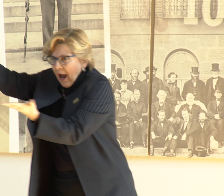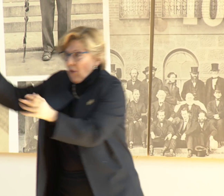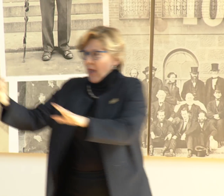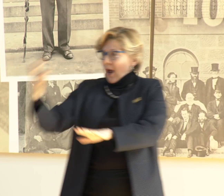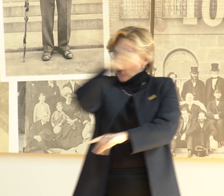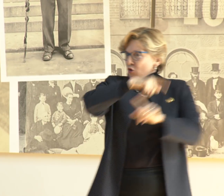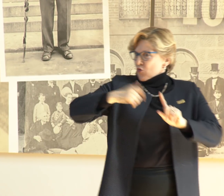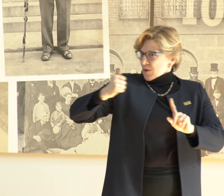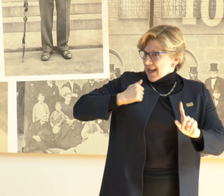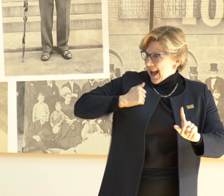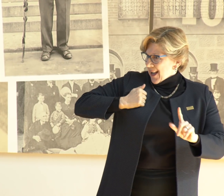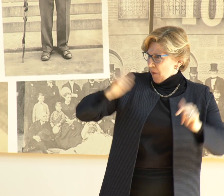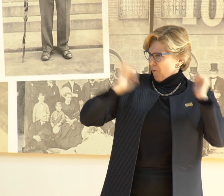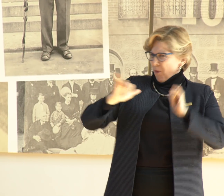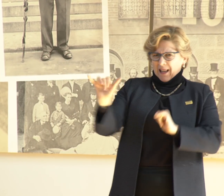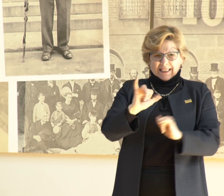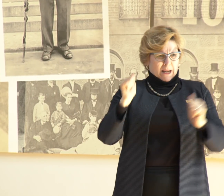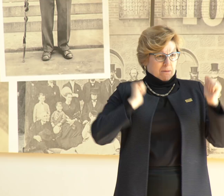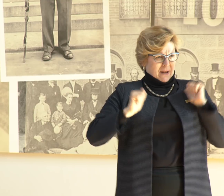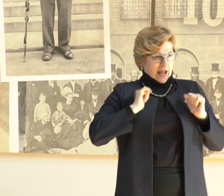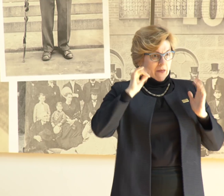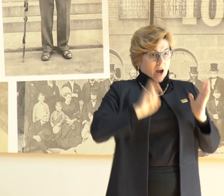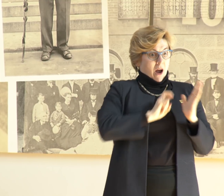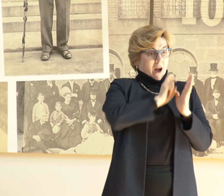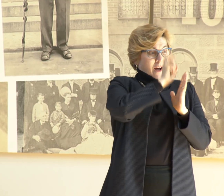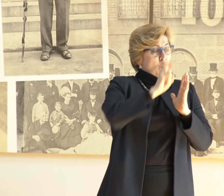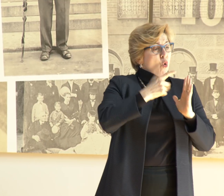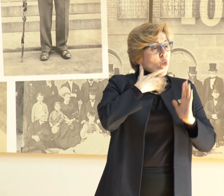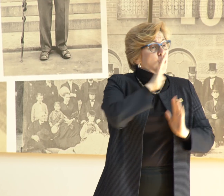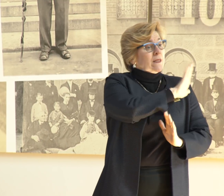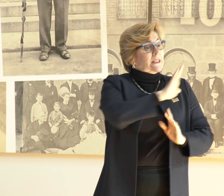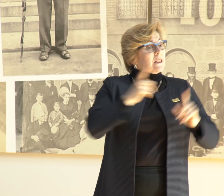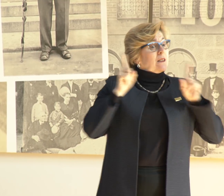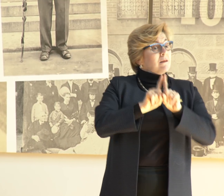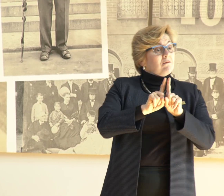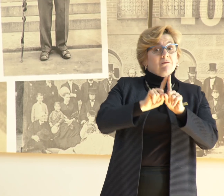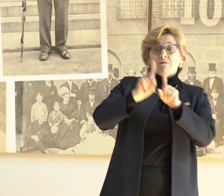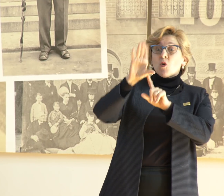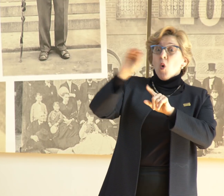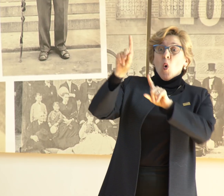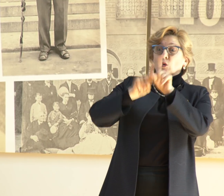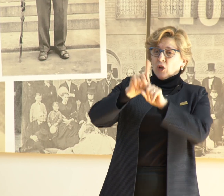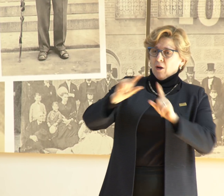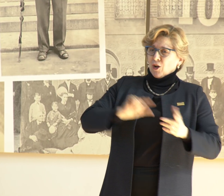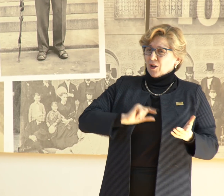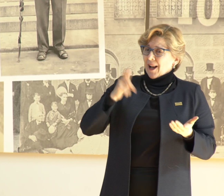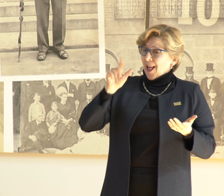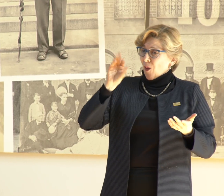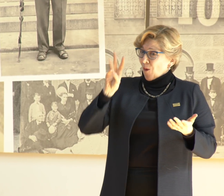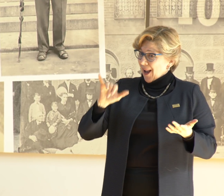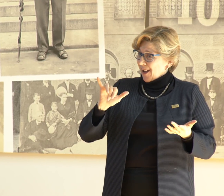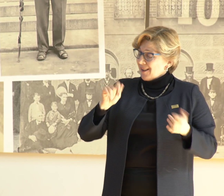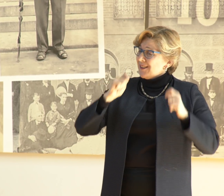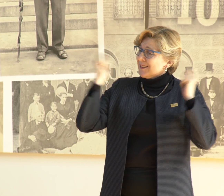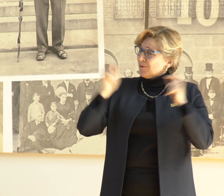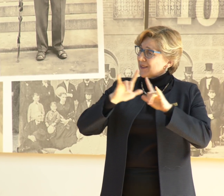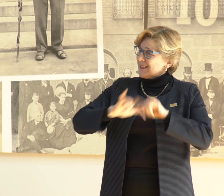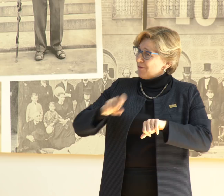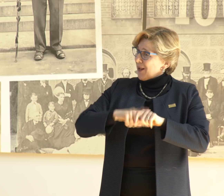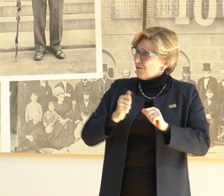And at that time, the show was so well received that it went on the road. And Bernard Bragg's